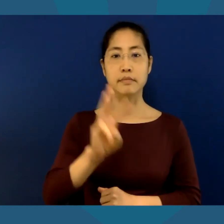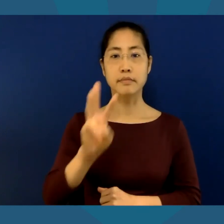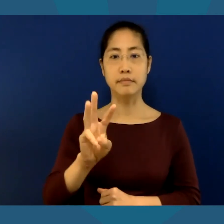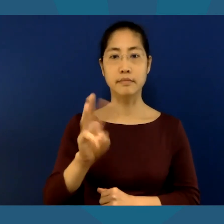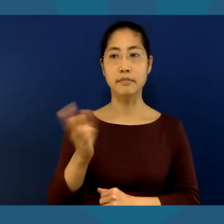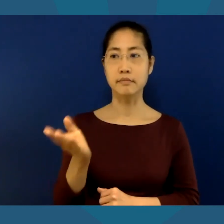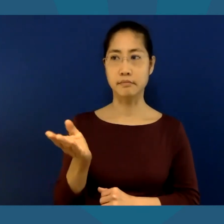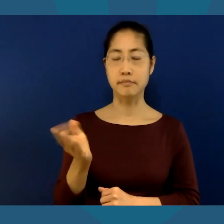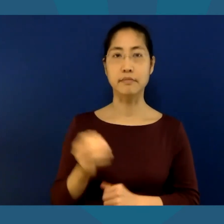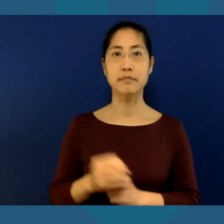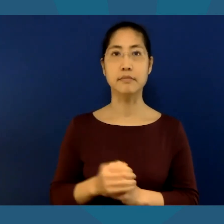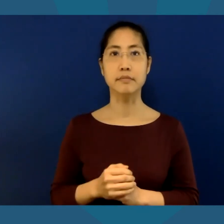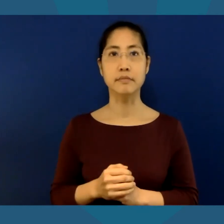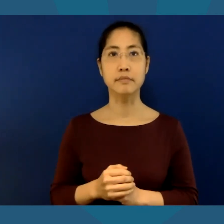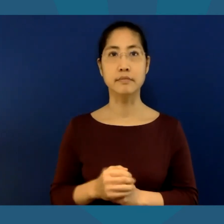Website,